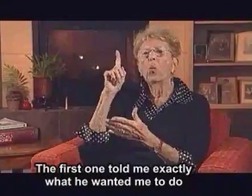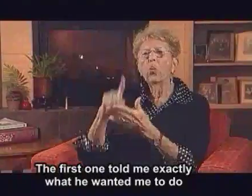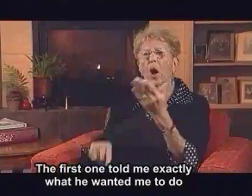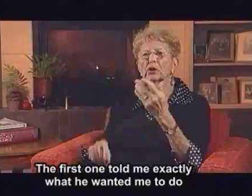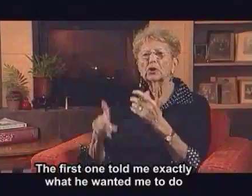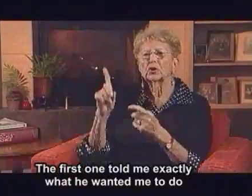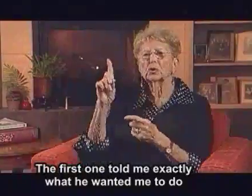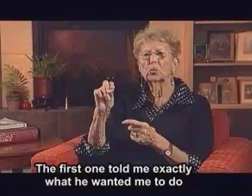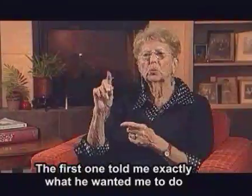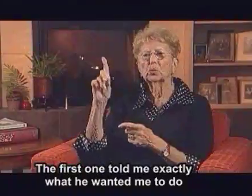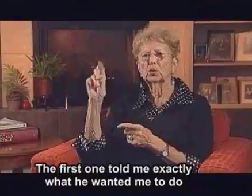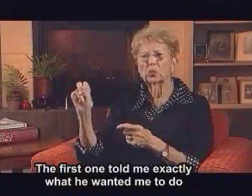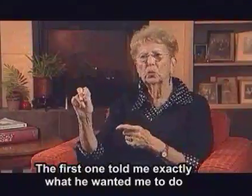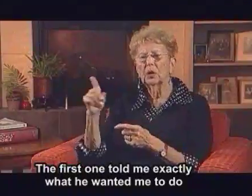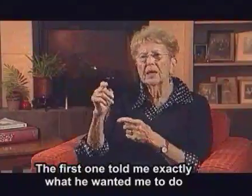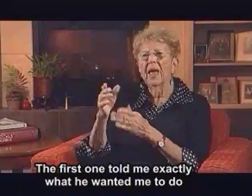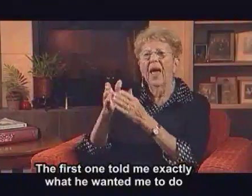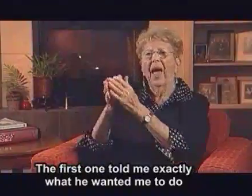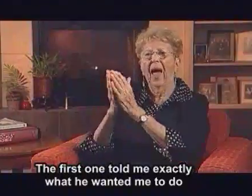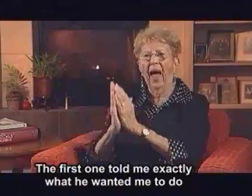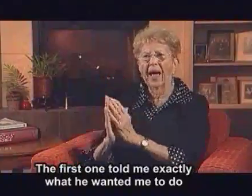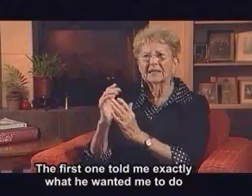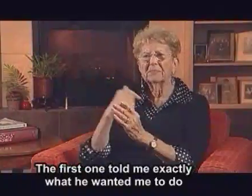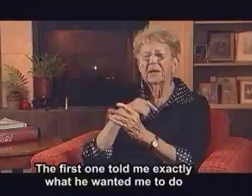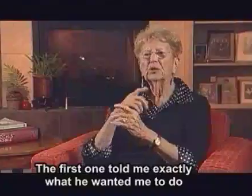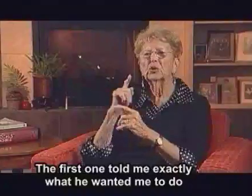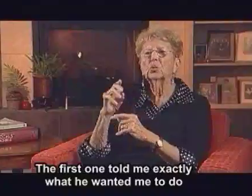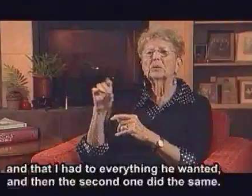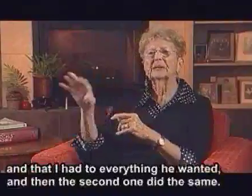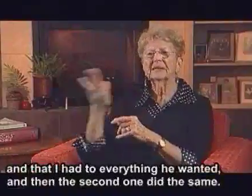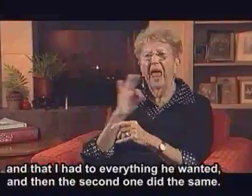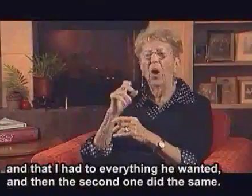The first one told me exactly what he wanted me to do,